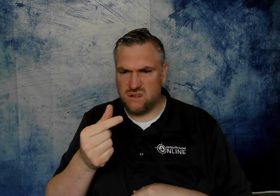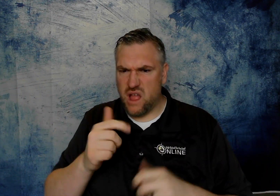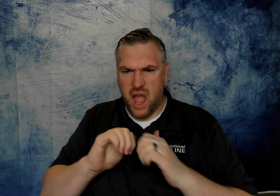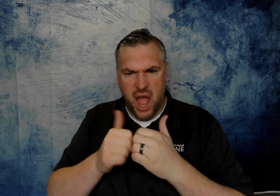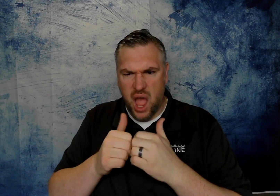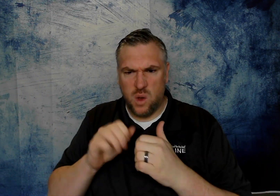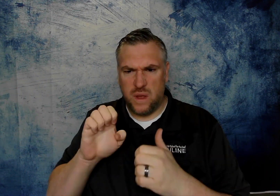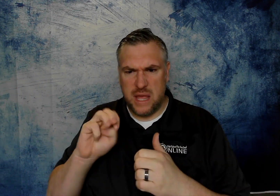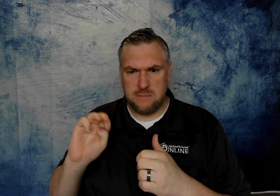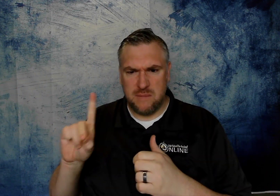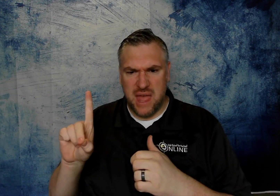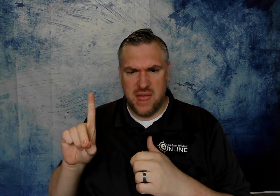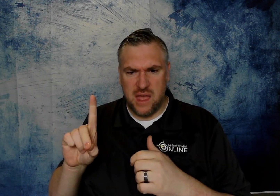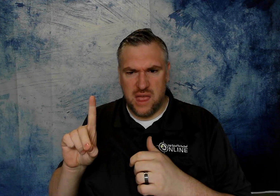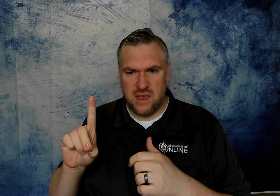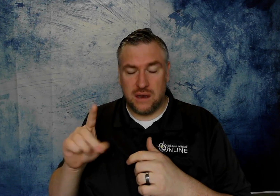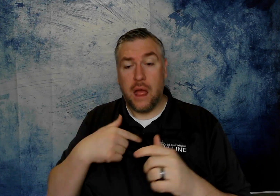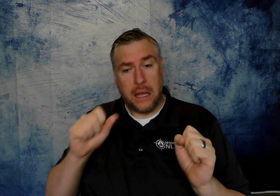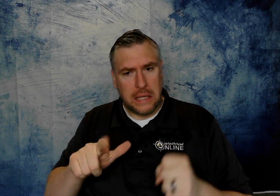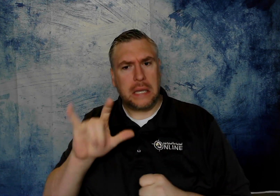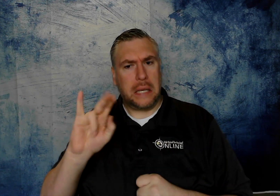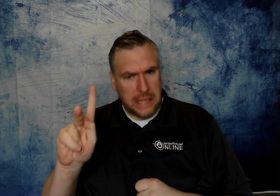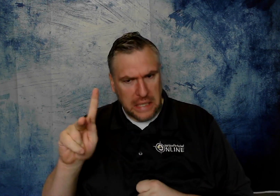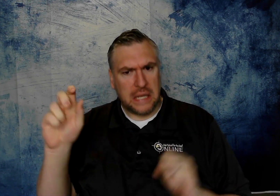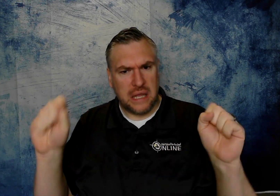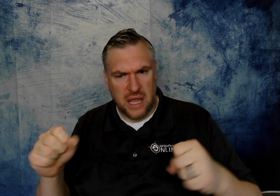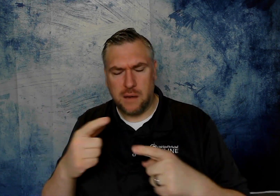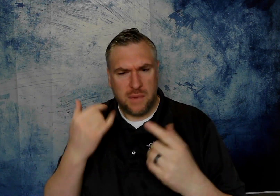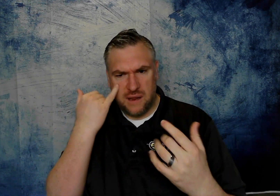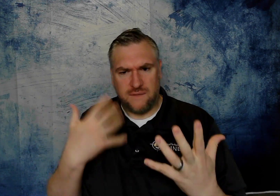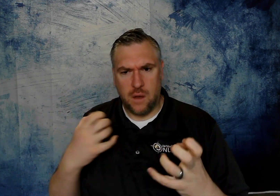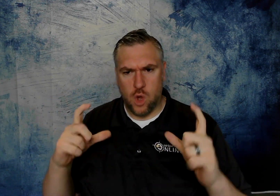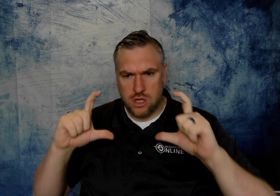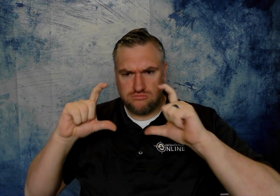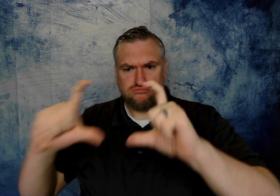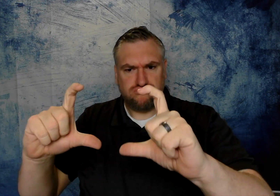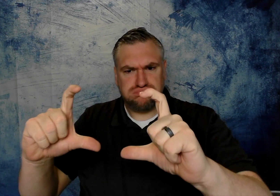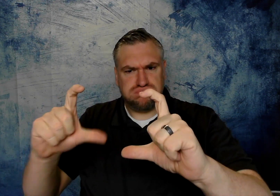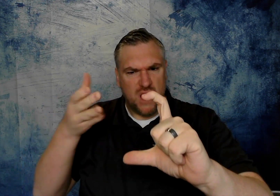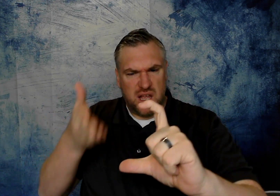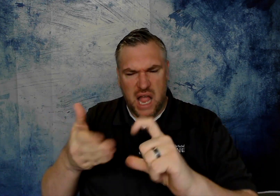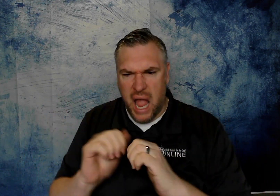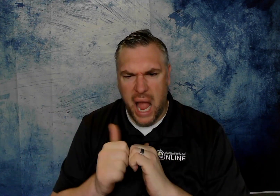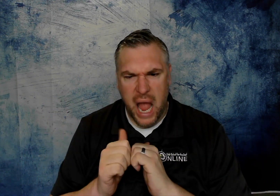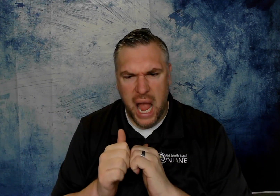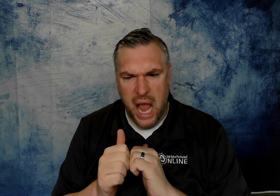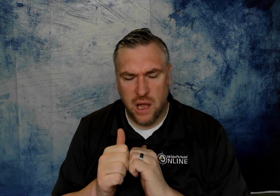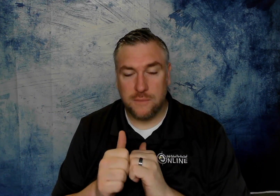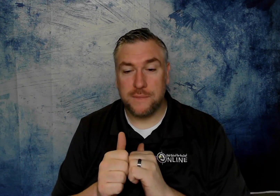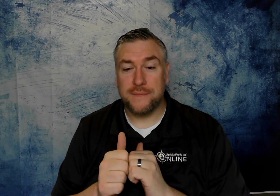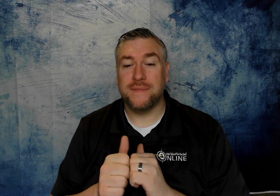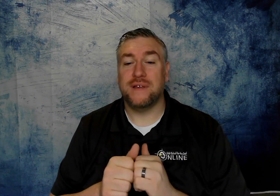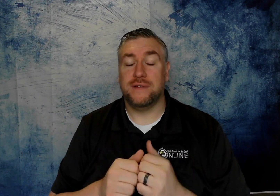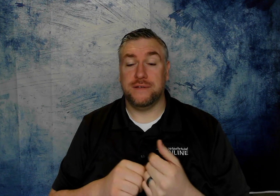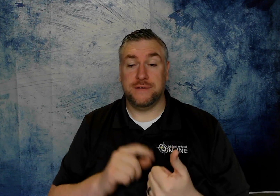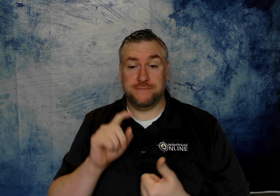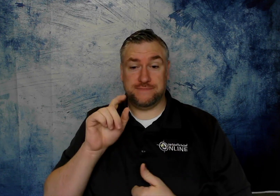Google, how do we embed a Google video? I can link it, but if I want to embed it on a page, how do I do